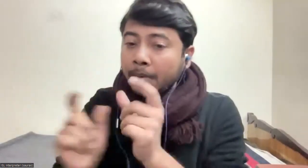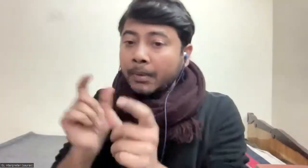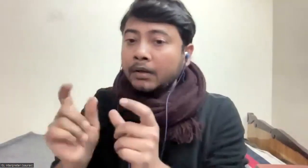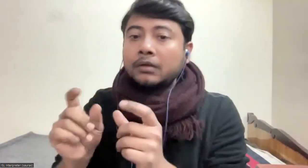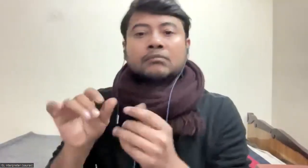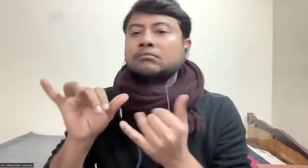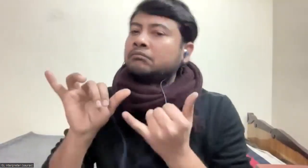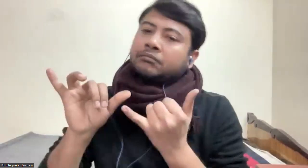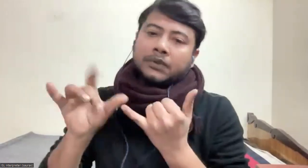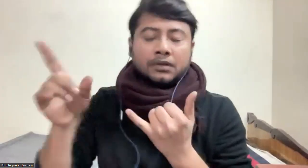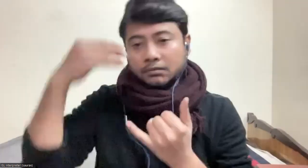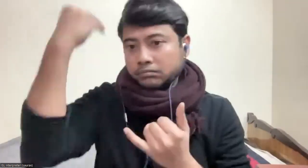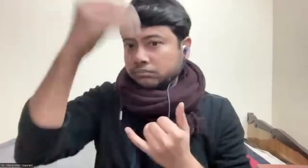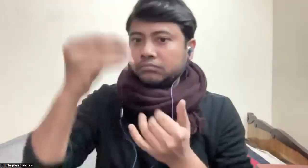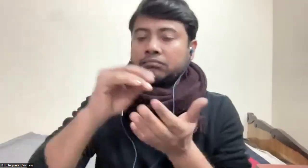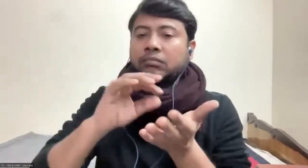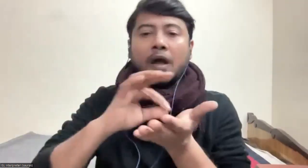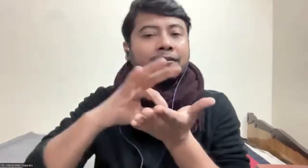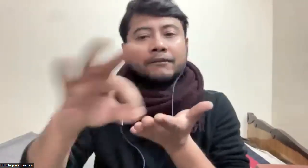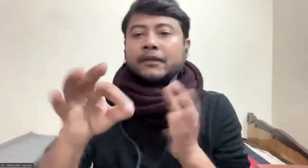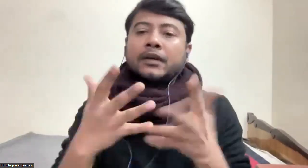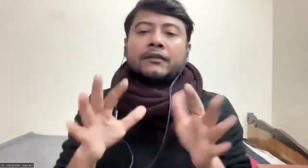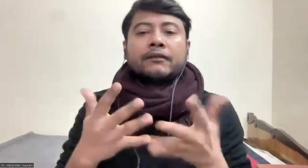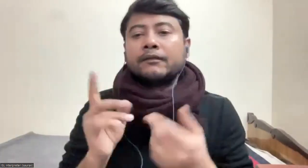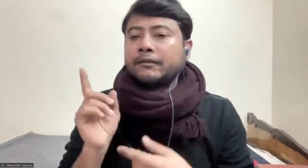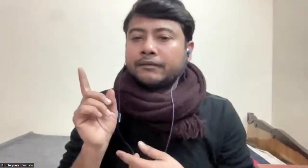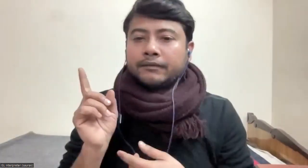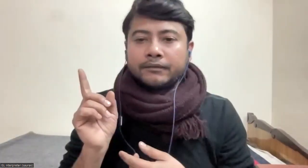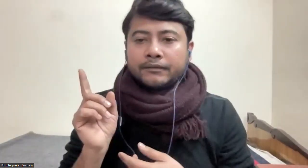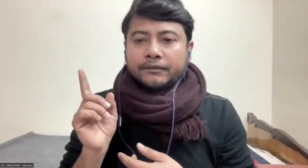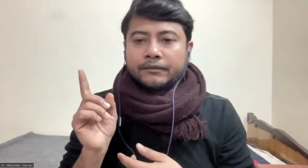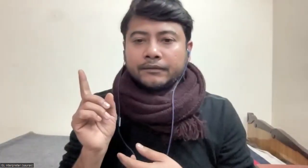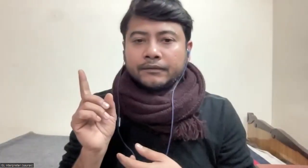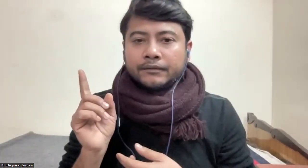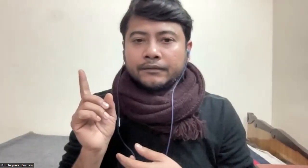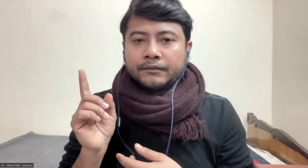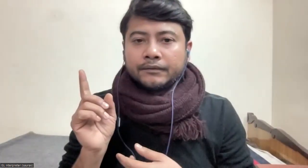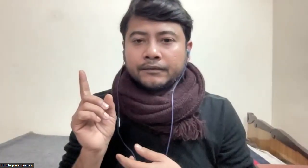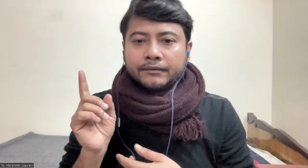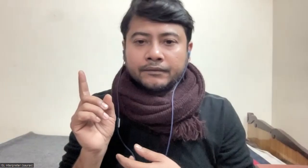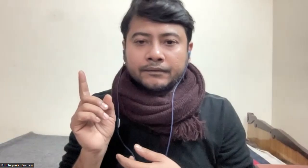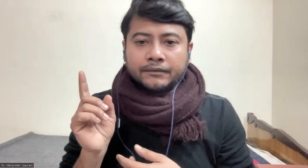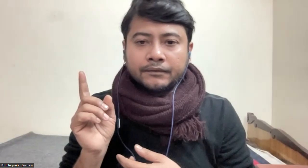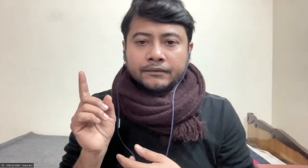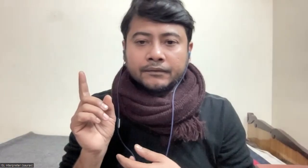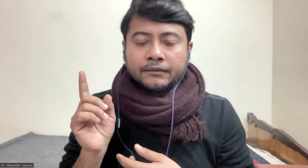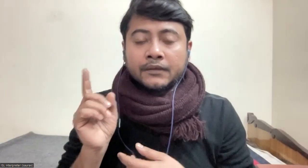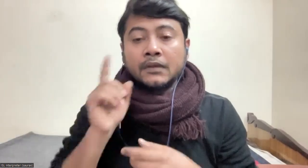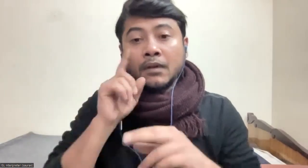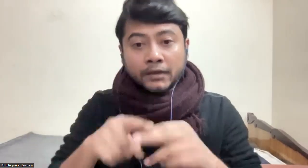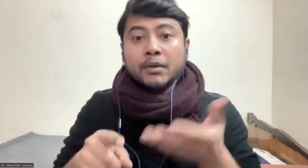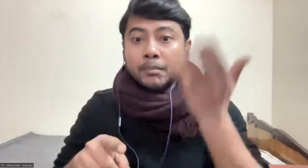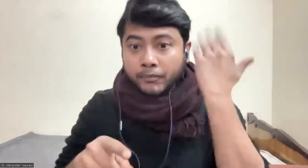Okay, so the solution for that is you have to go and apologize to that person if you have committed some